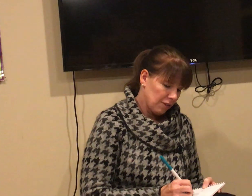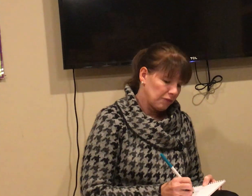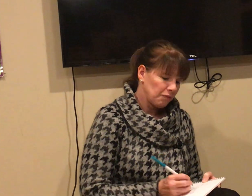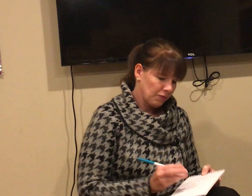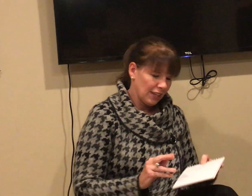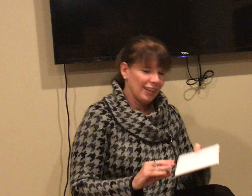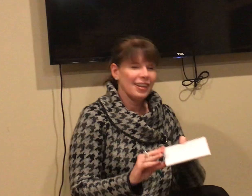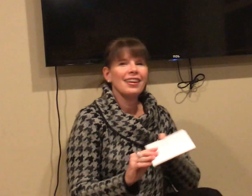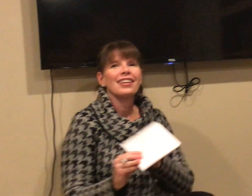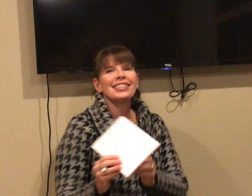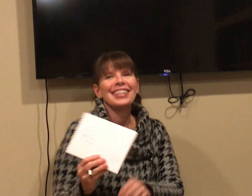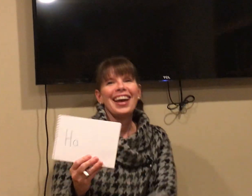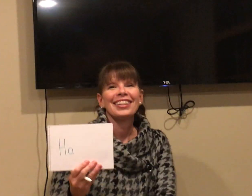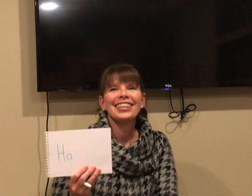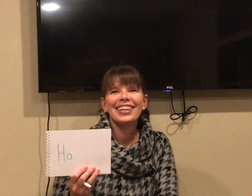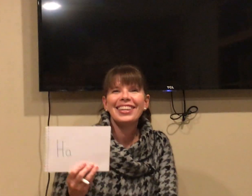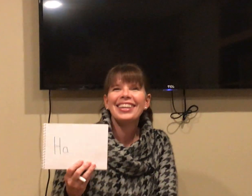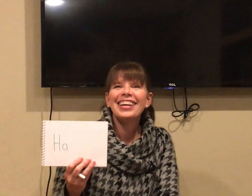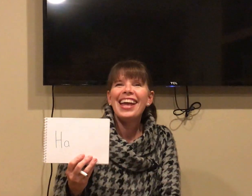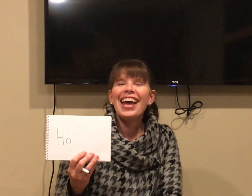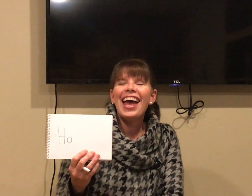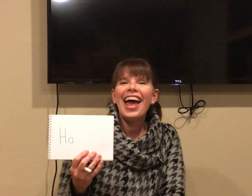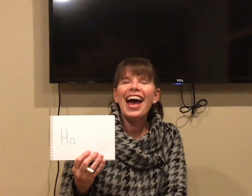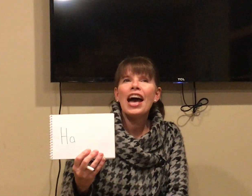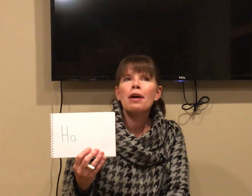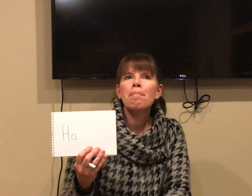letter in the word. Exactly. Ha,